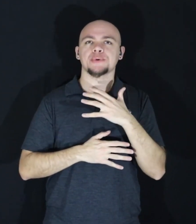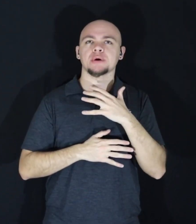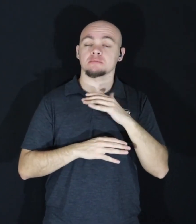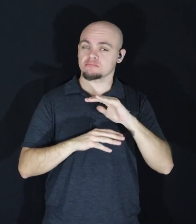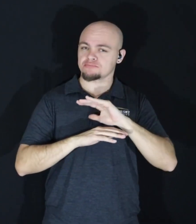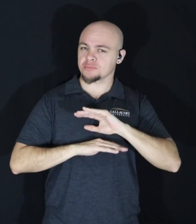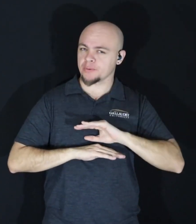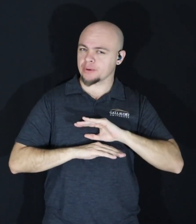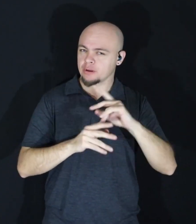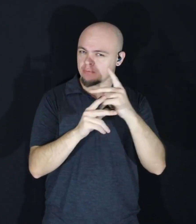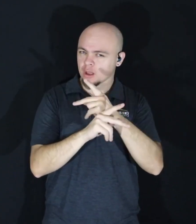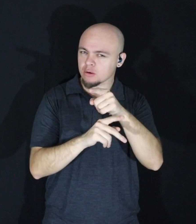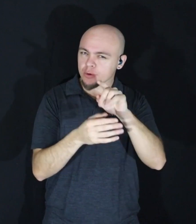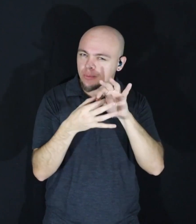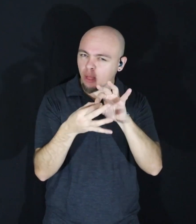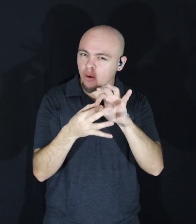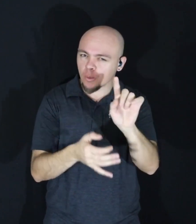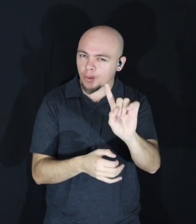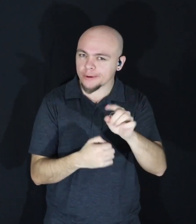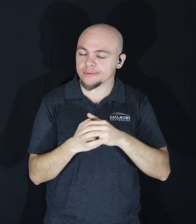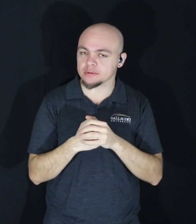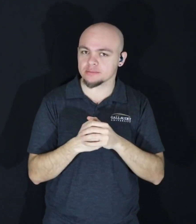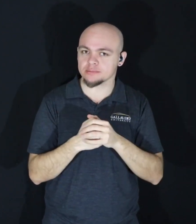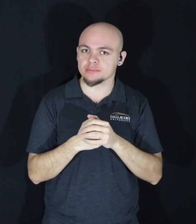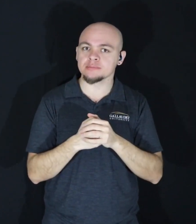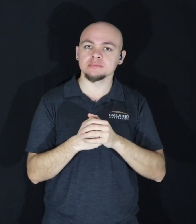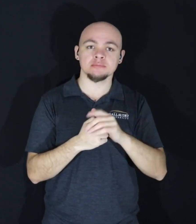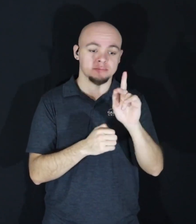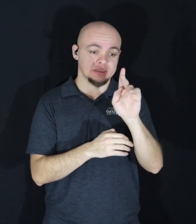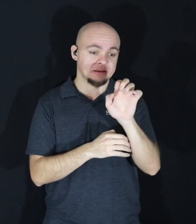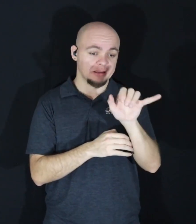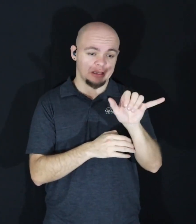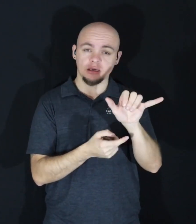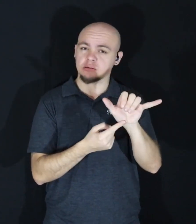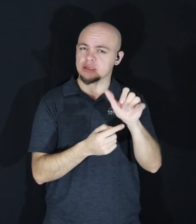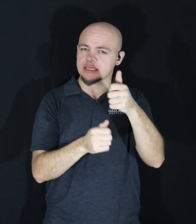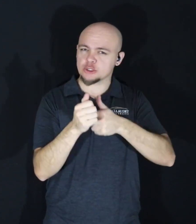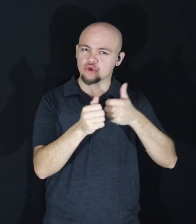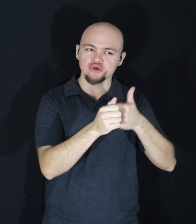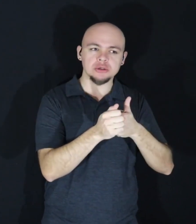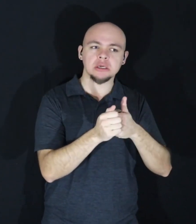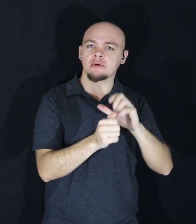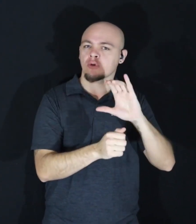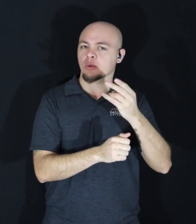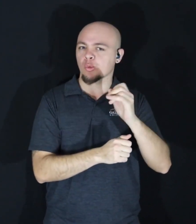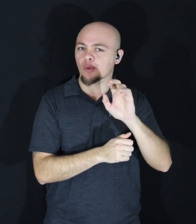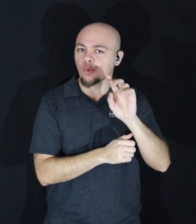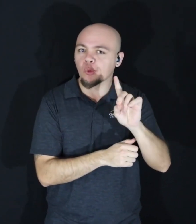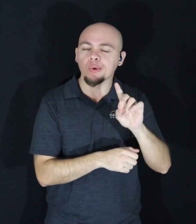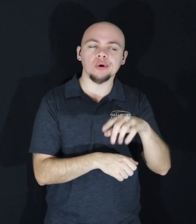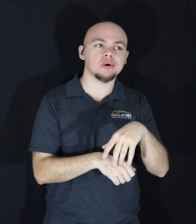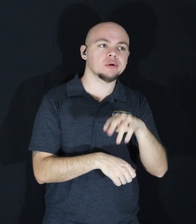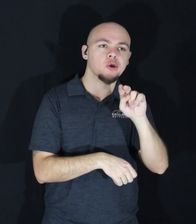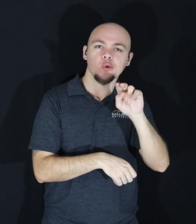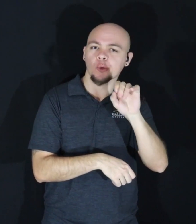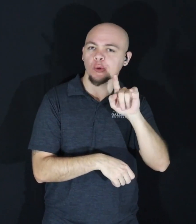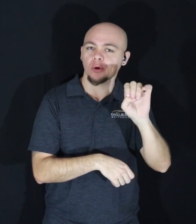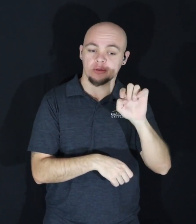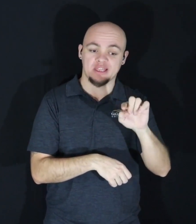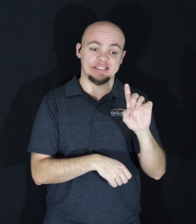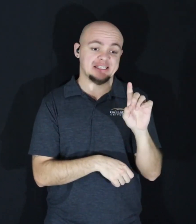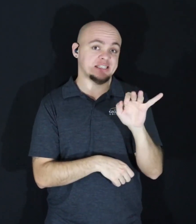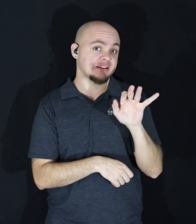you belong. Each key signature has many chords and many notes. This happens to be a D flat major